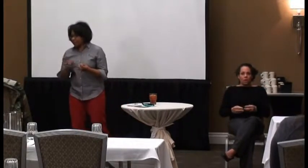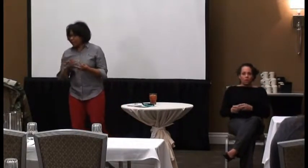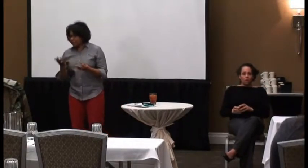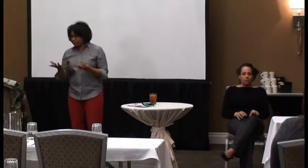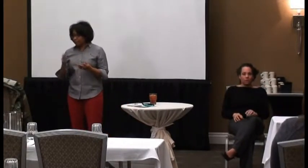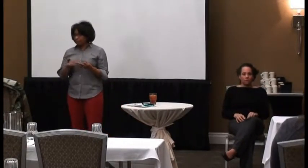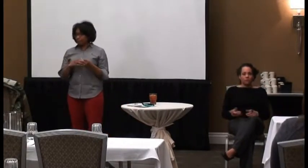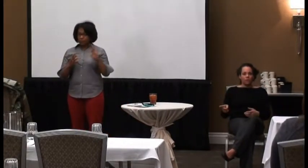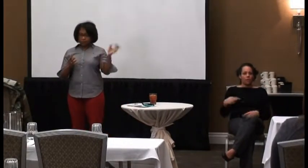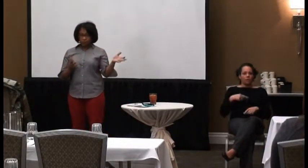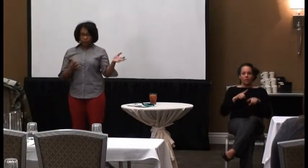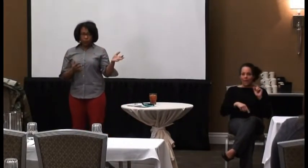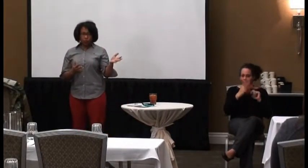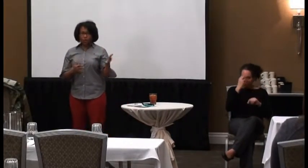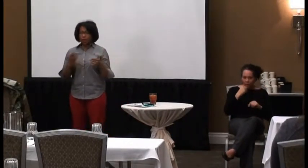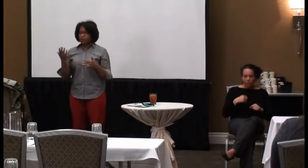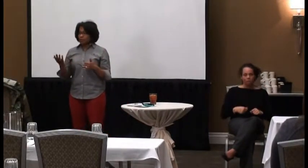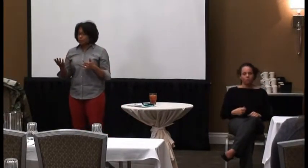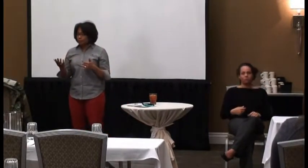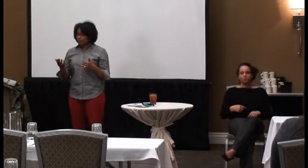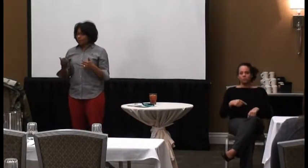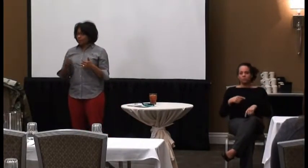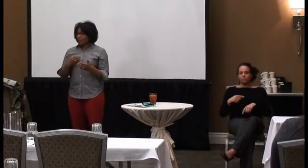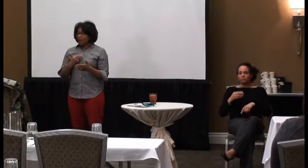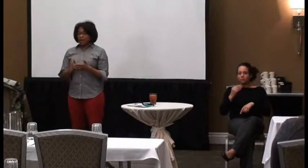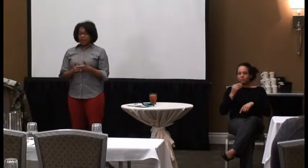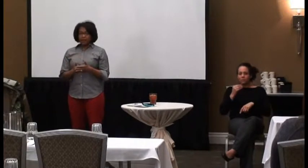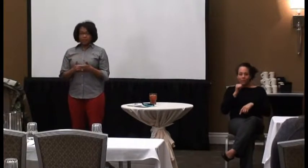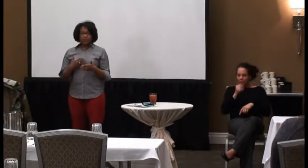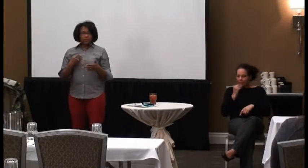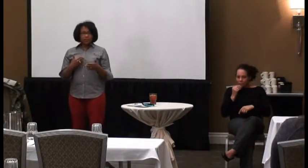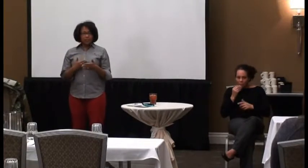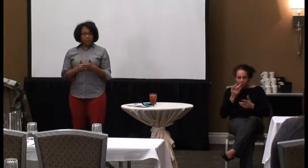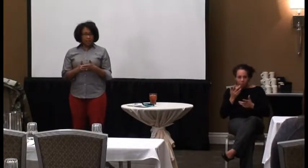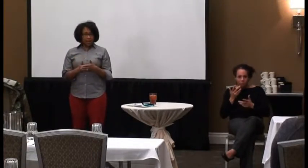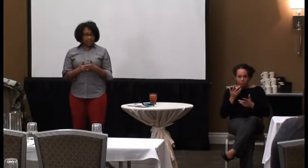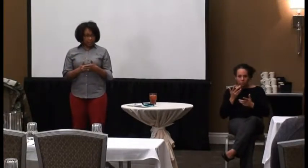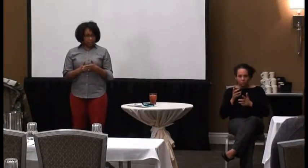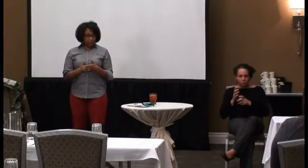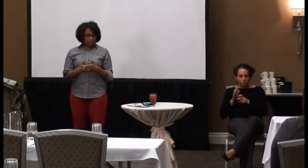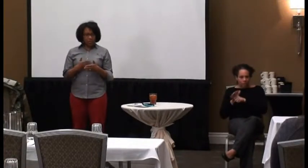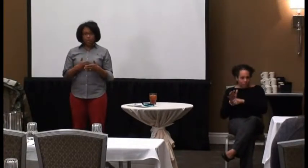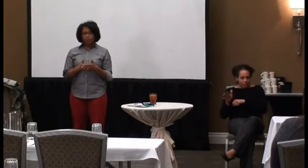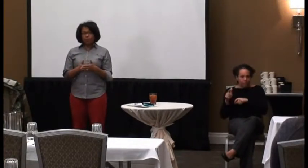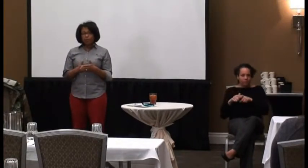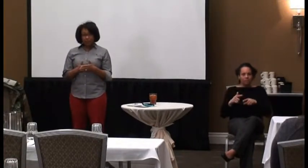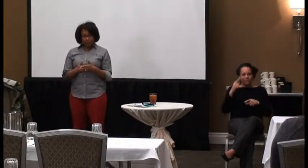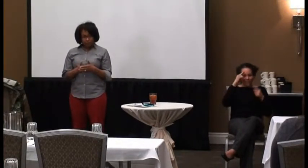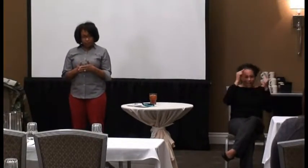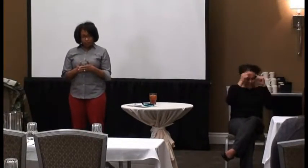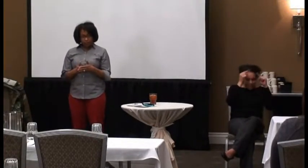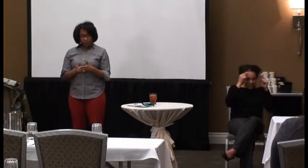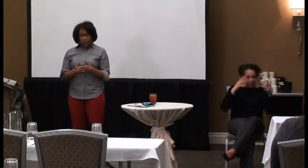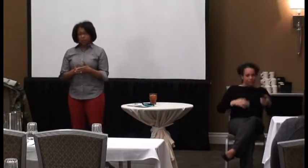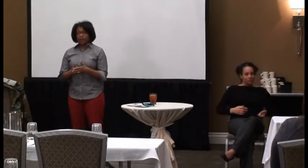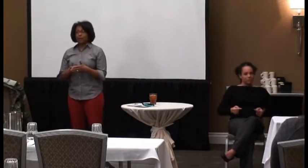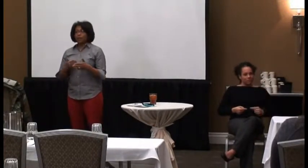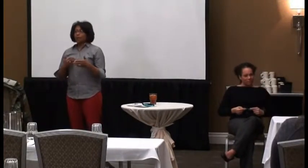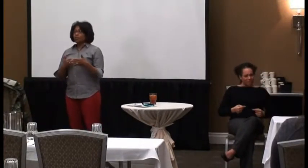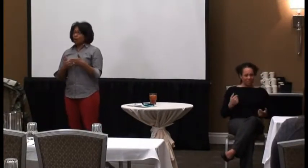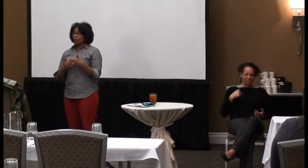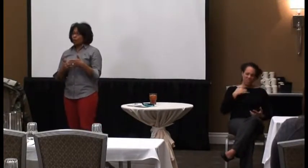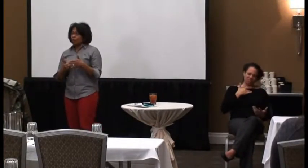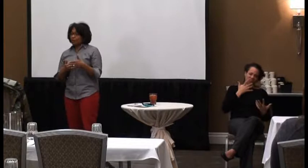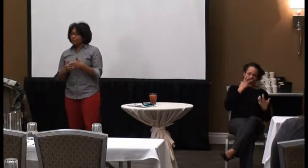Sleep, appetite, therefore weight loss. Headaches, stomach aches, irritability.